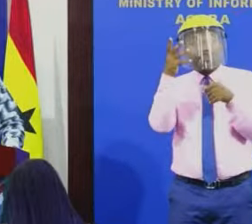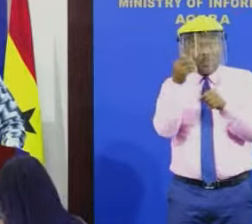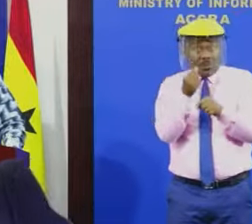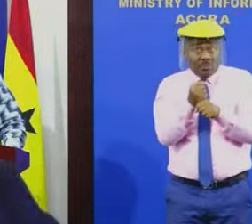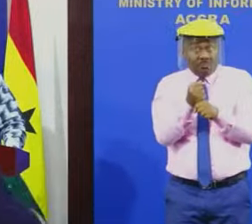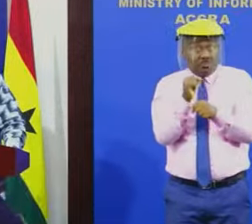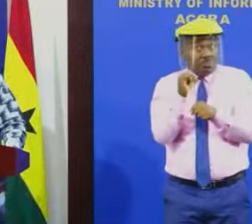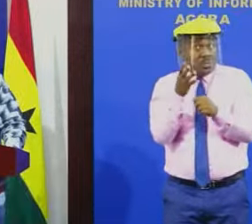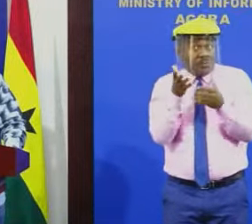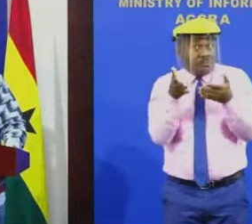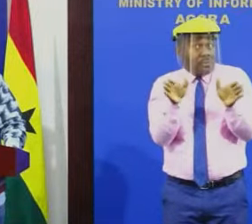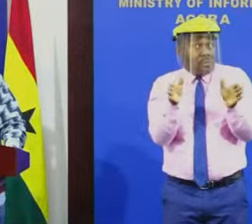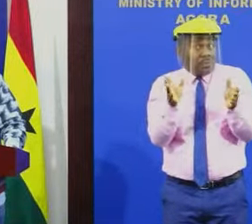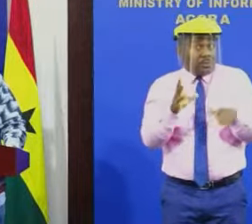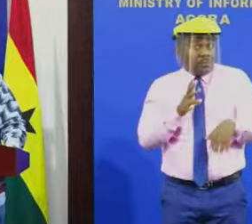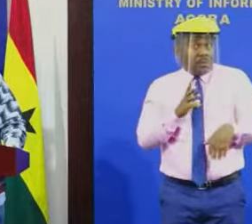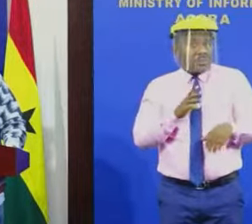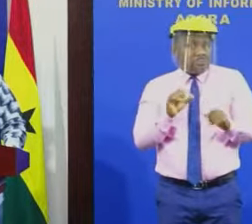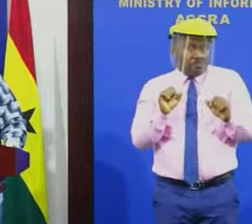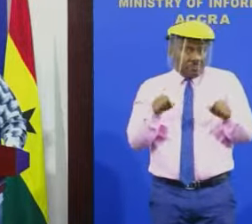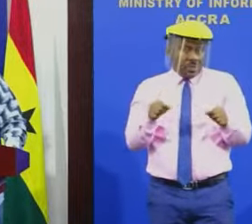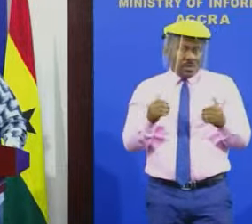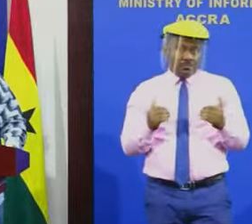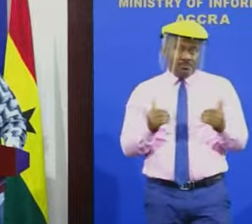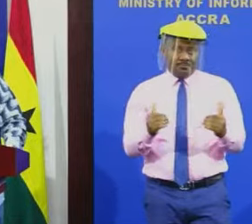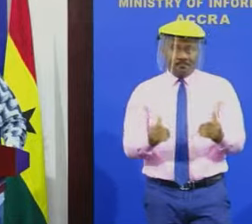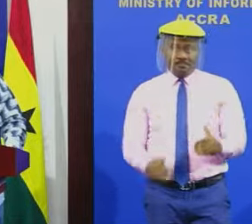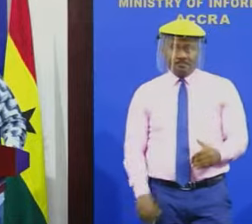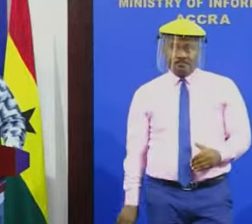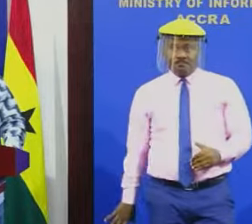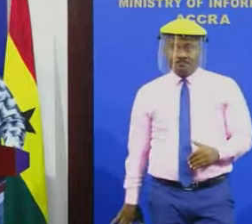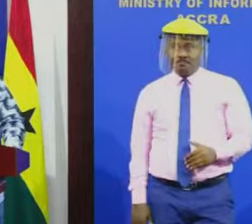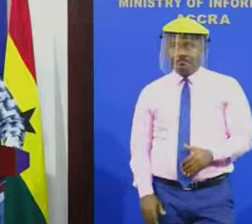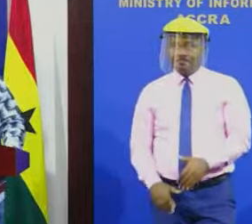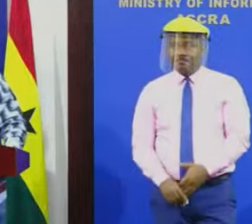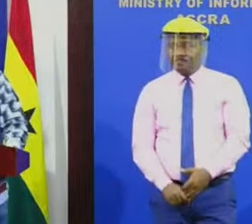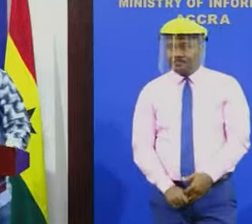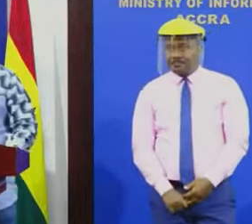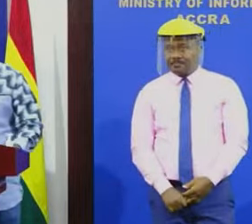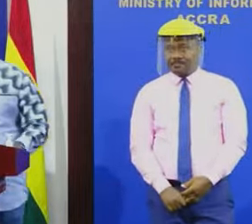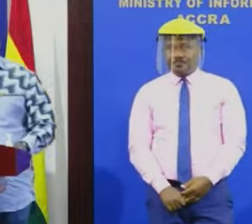if Mr. Honorable Minister, you would indulge us just about 3 minutes. Yeah, go ahead.